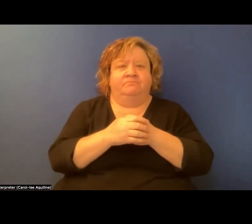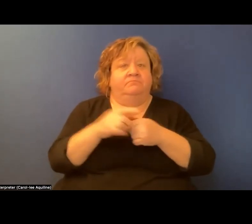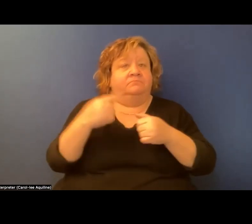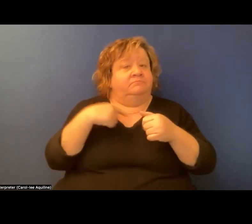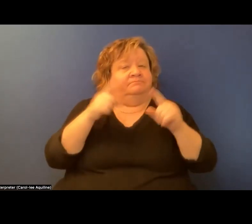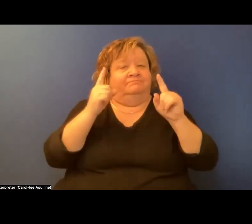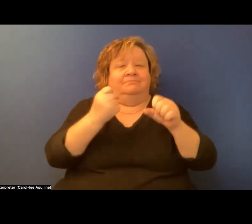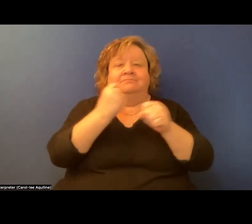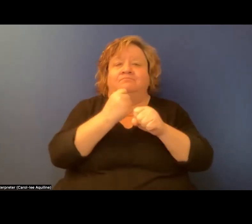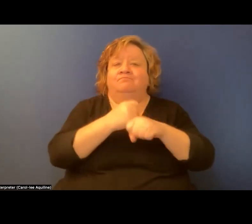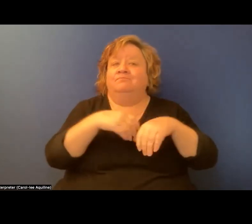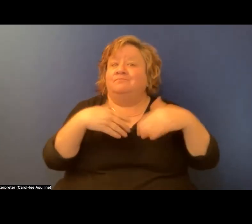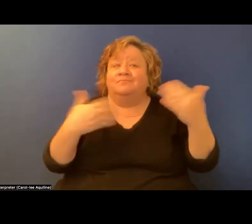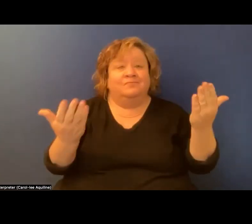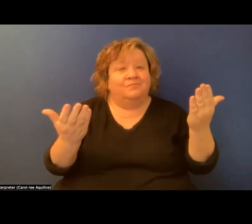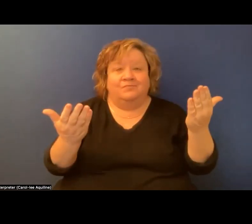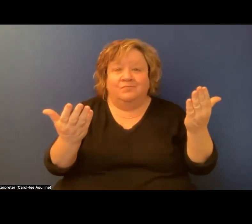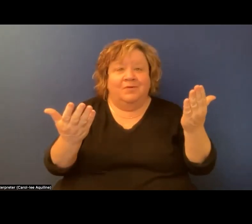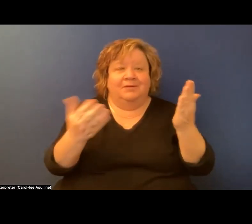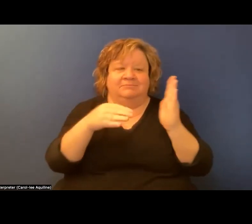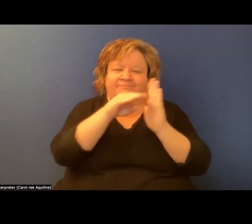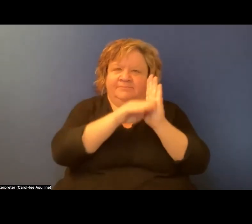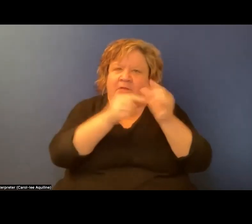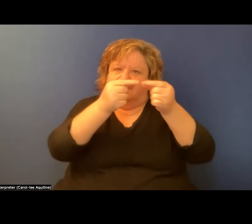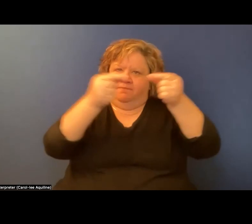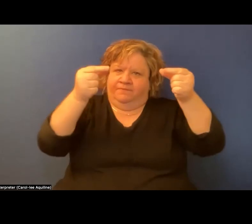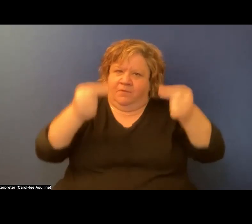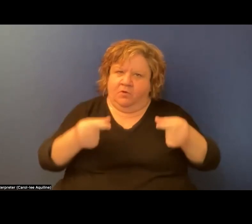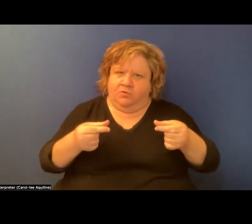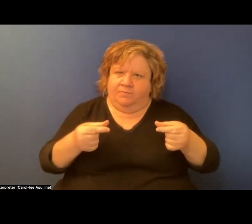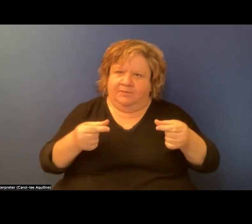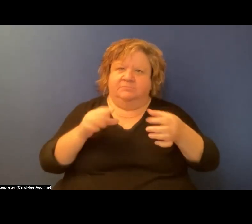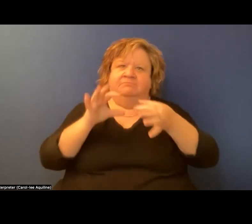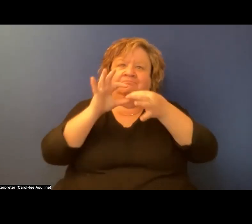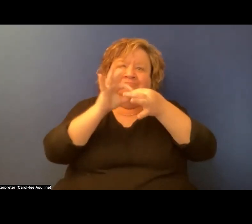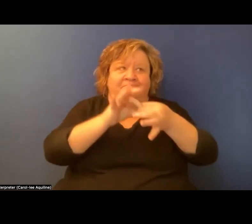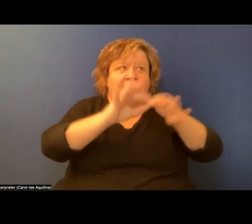of impact of climate change on women with disabilities, especially